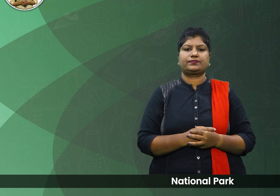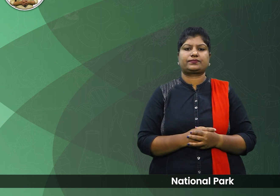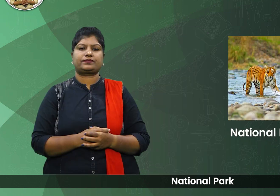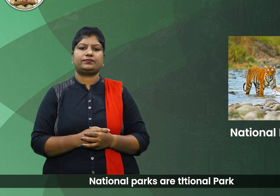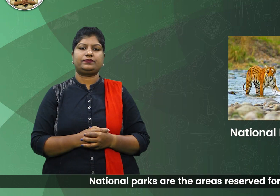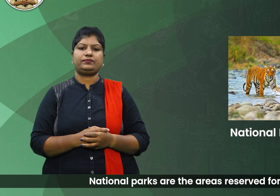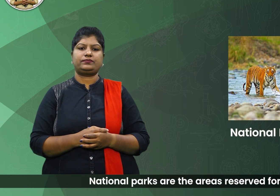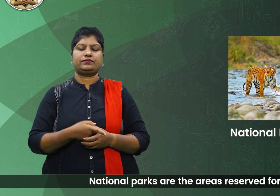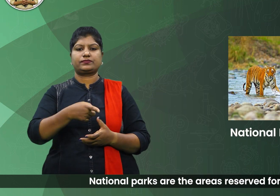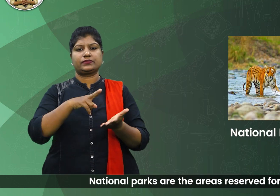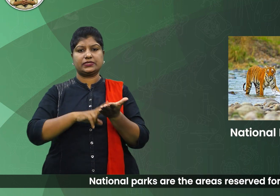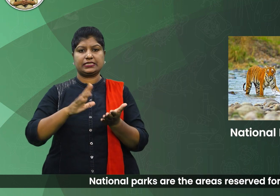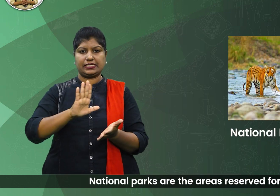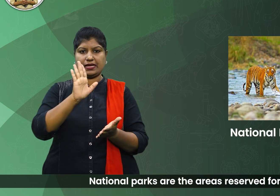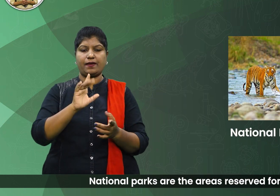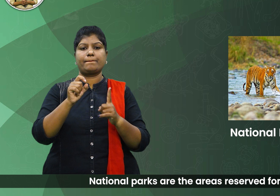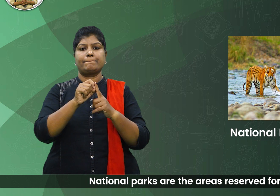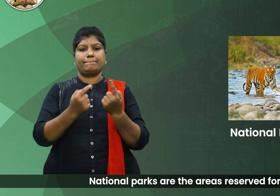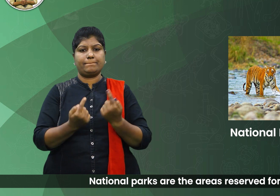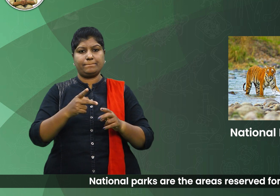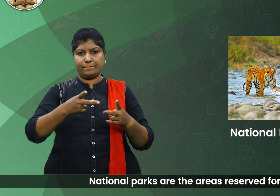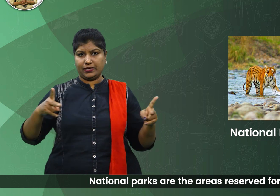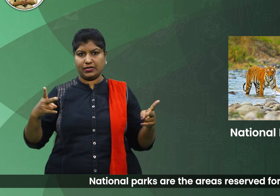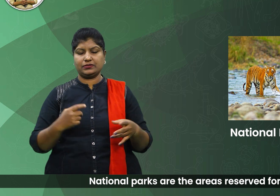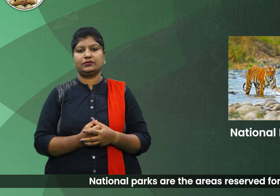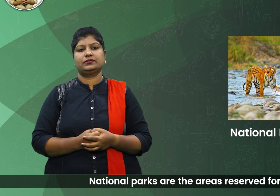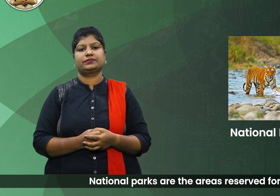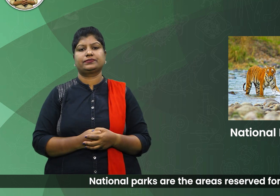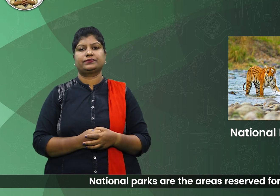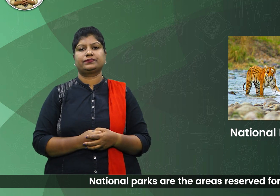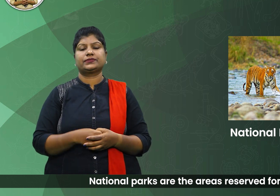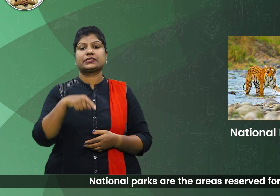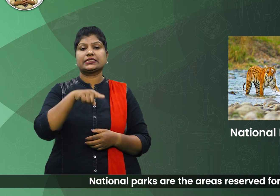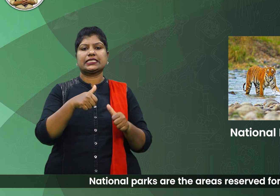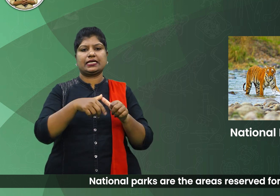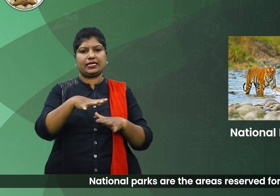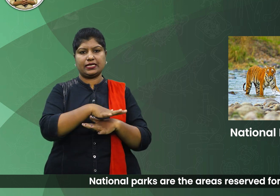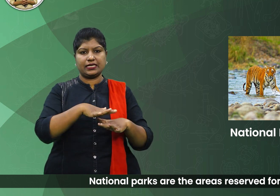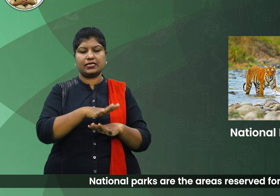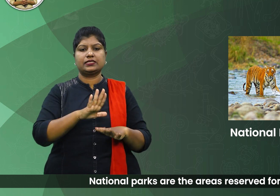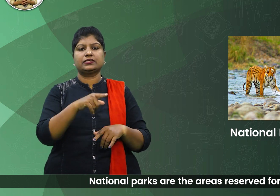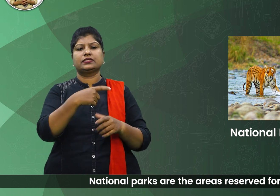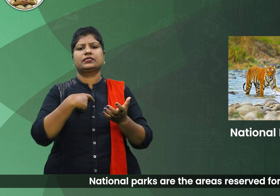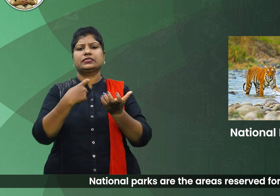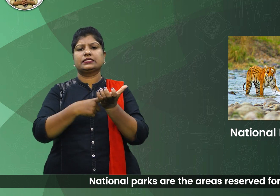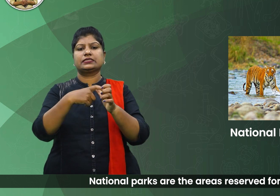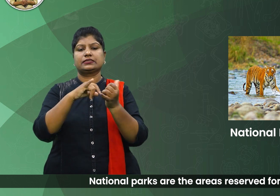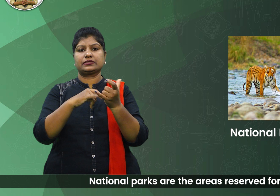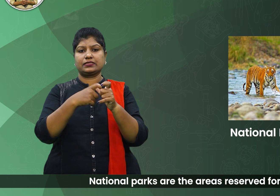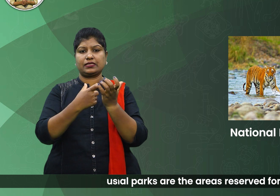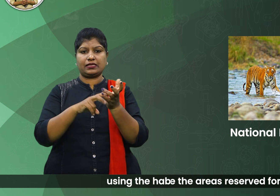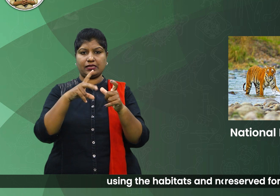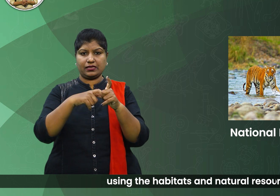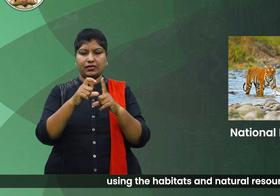National Parks are the areas reserved for wildlife,